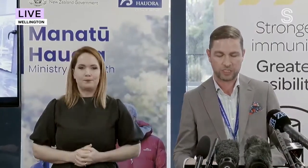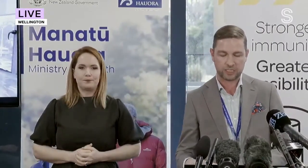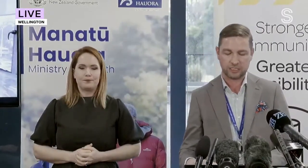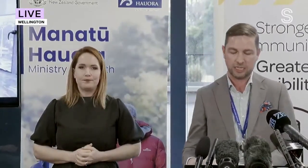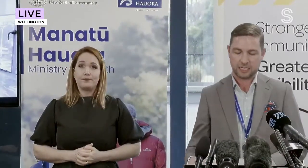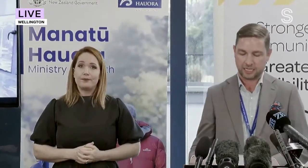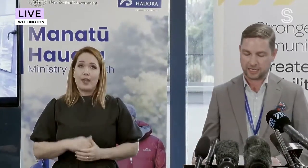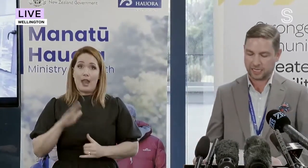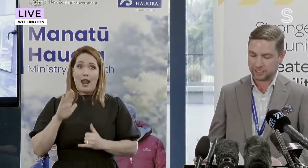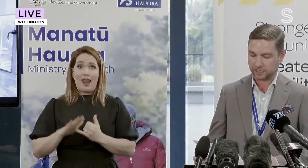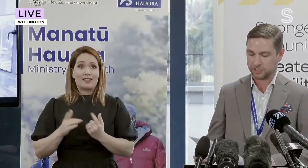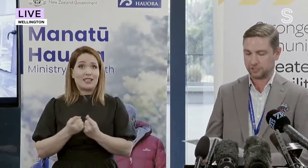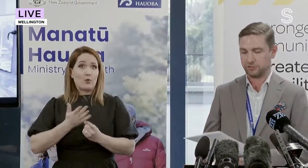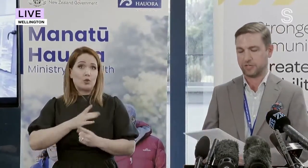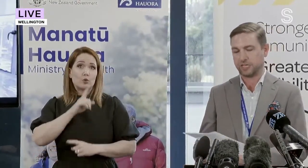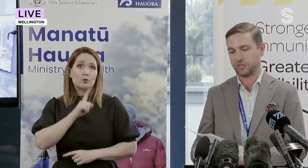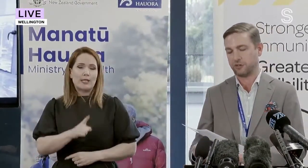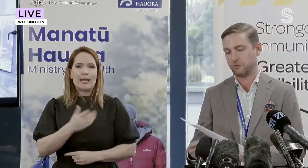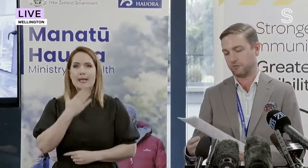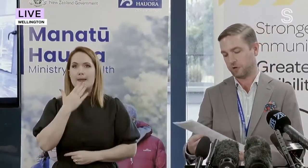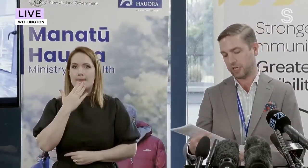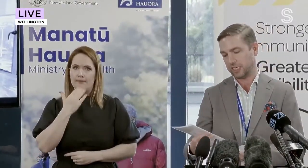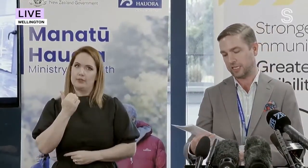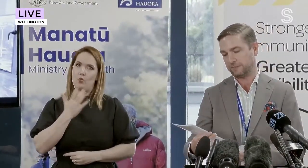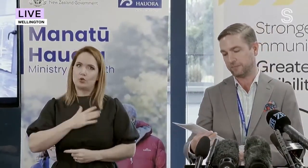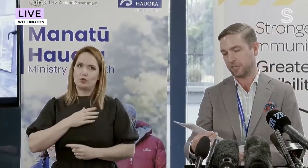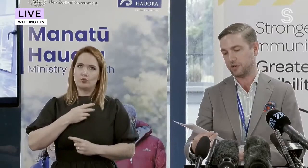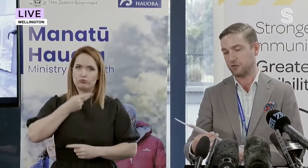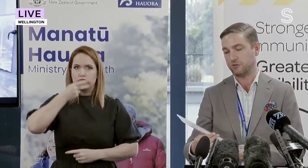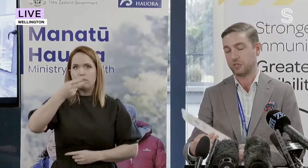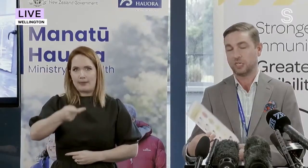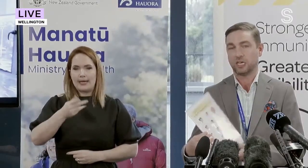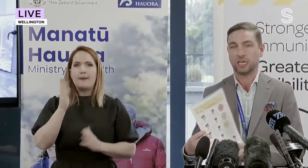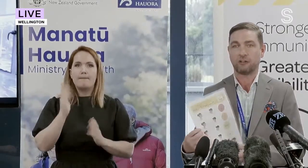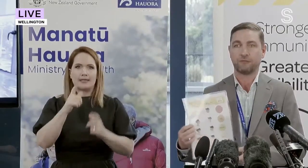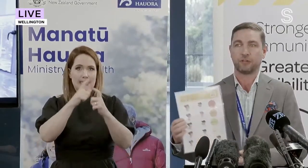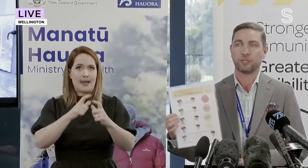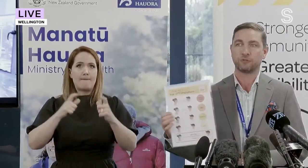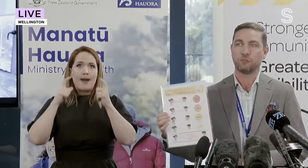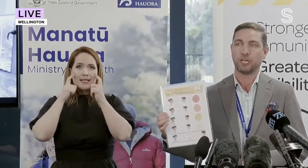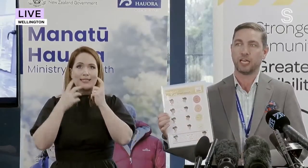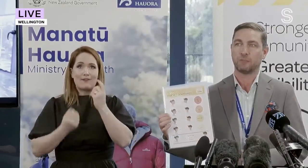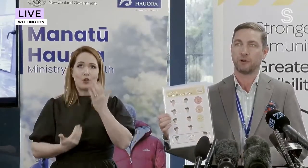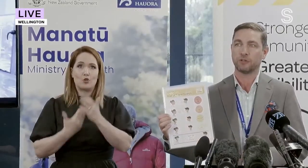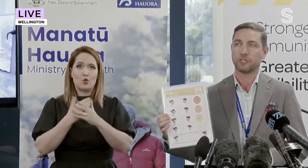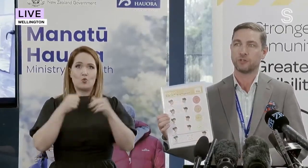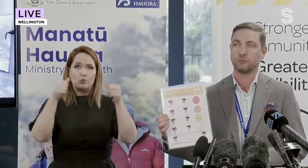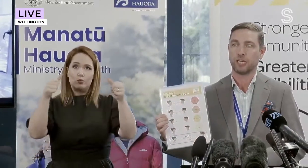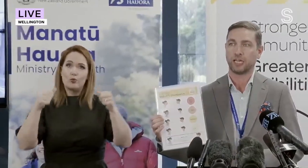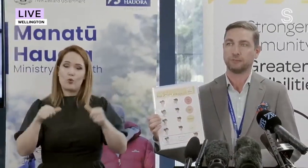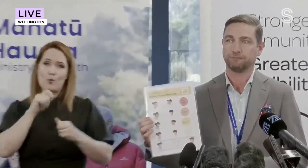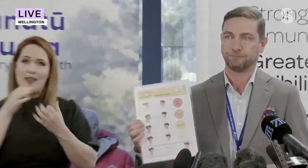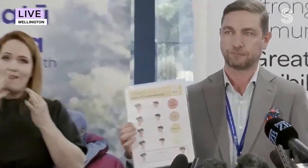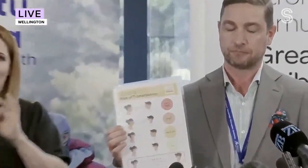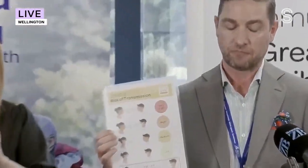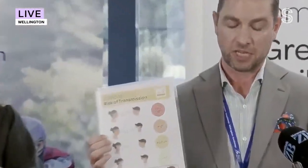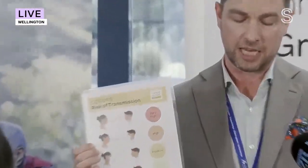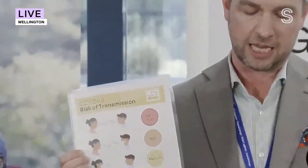this winter, and just to show you, we've got a new graphic which will be up on social